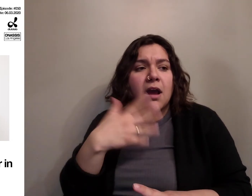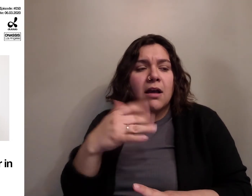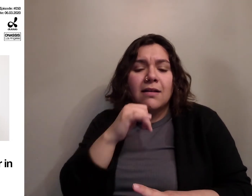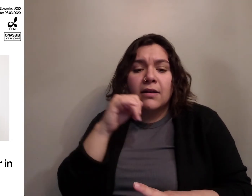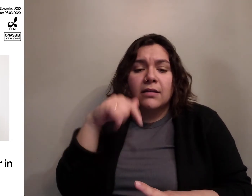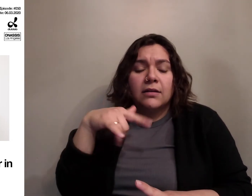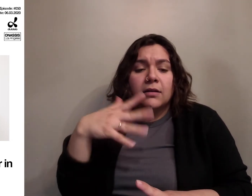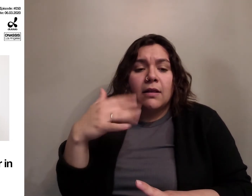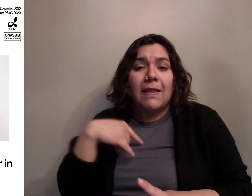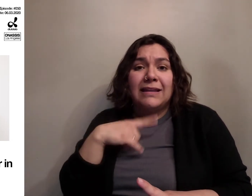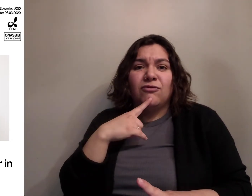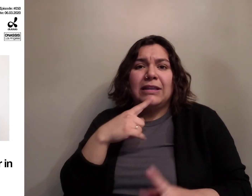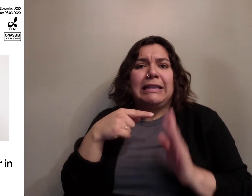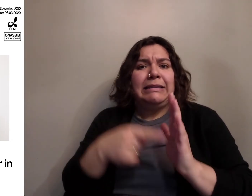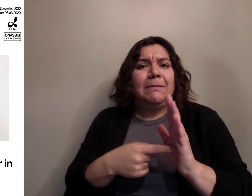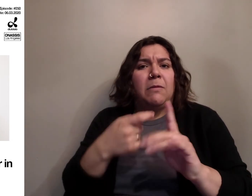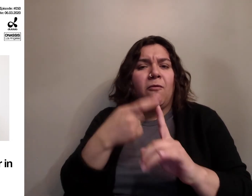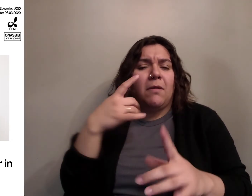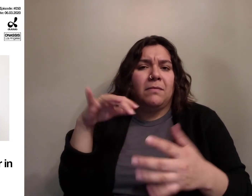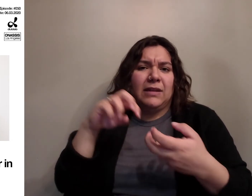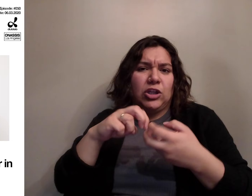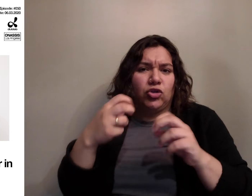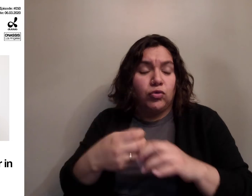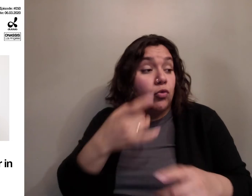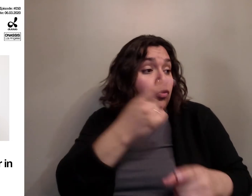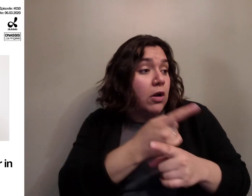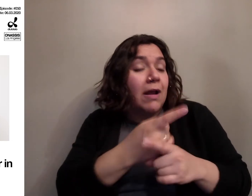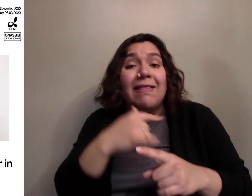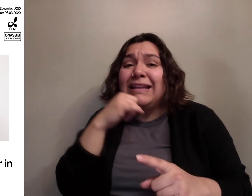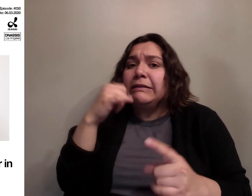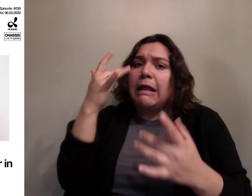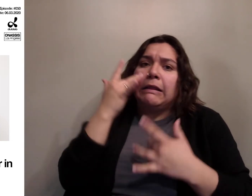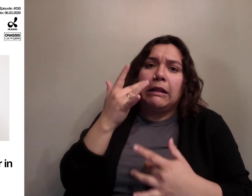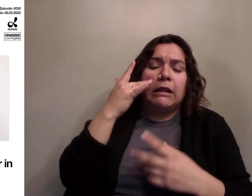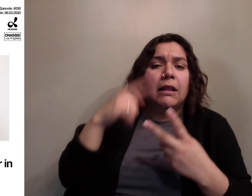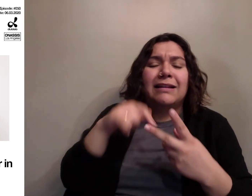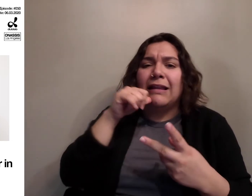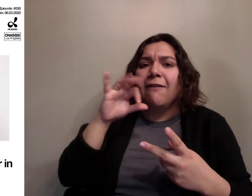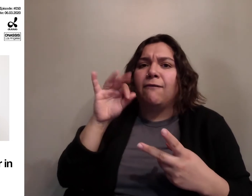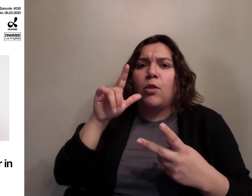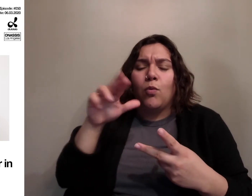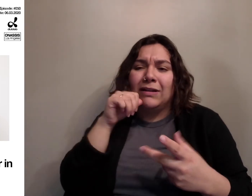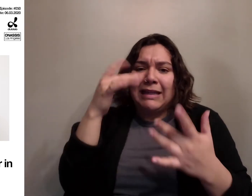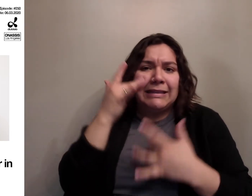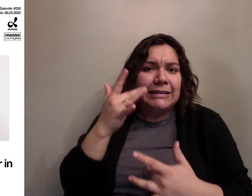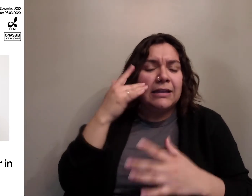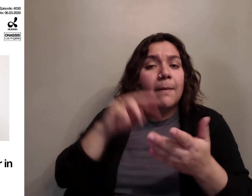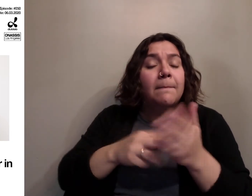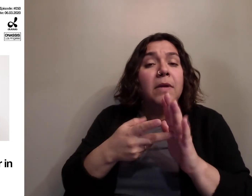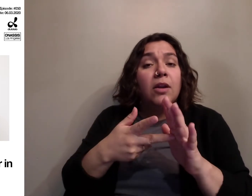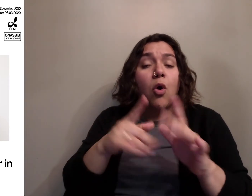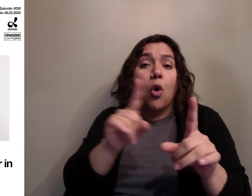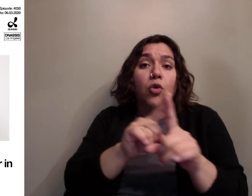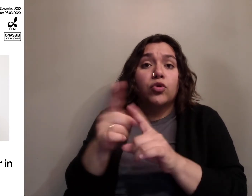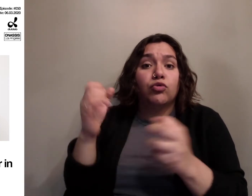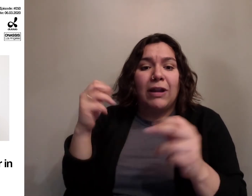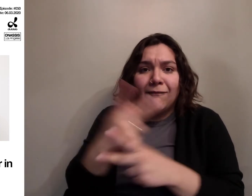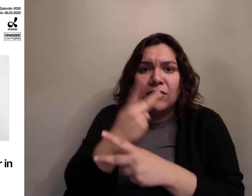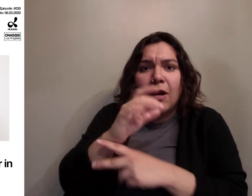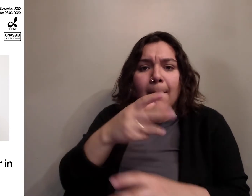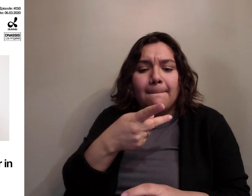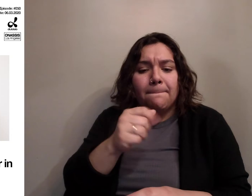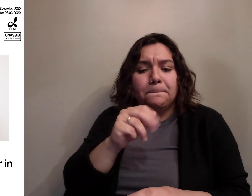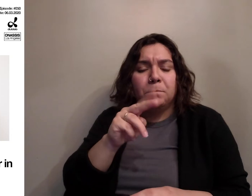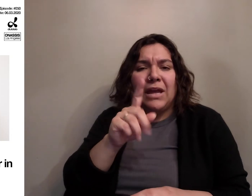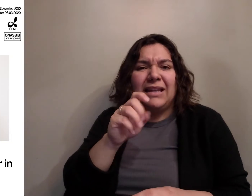necessarily complain, because this is just a symptom of the issue. This is not the root. This is not the illness. This is not the